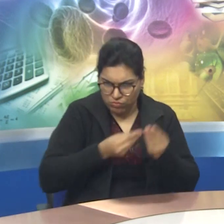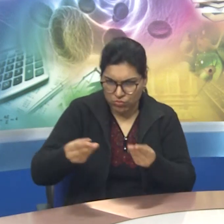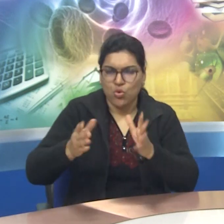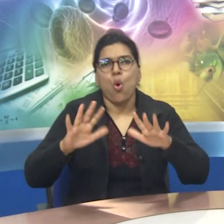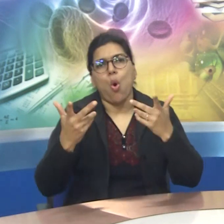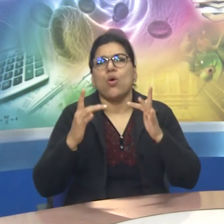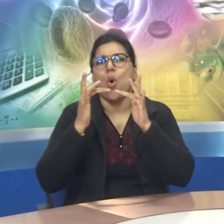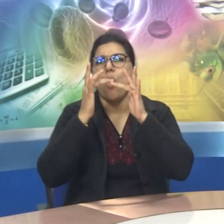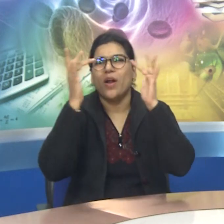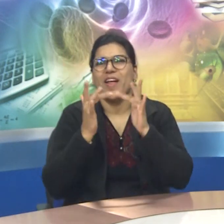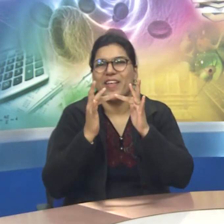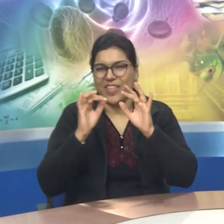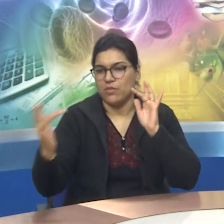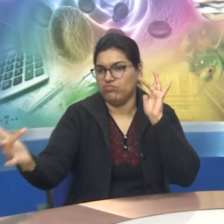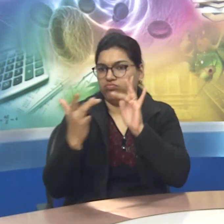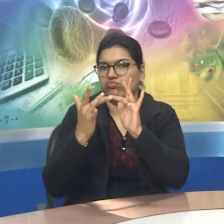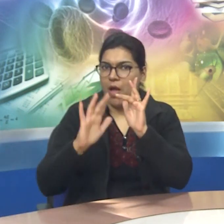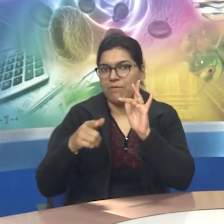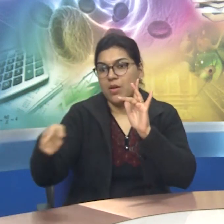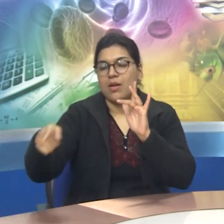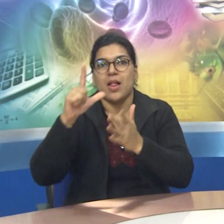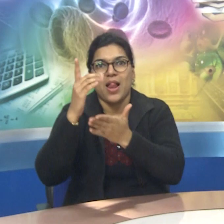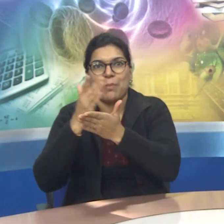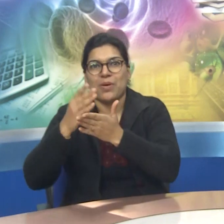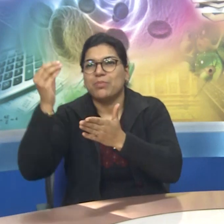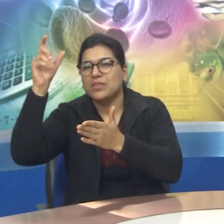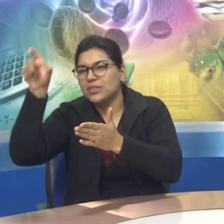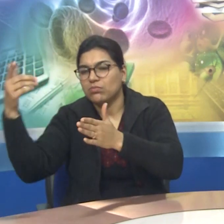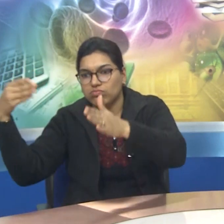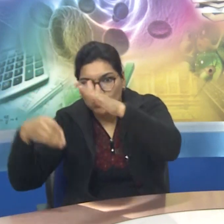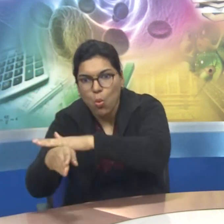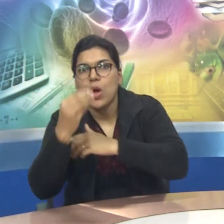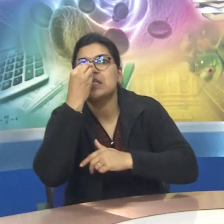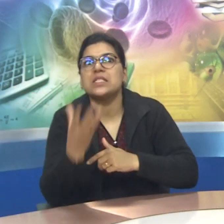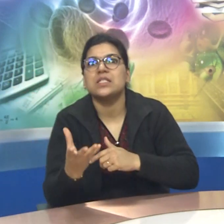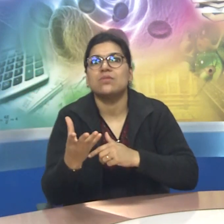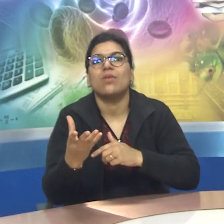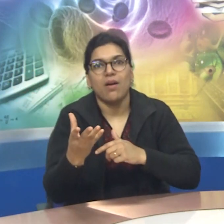categorized, centralized cataloging and classification.